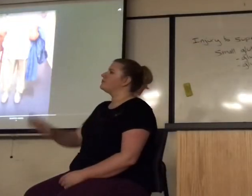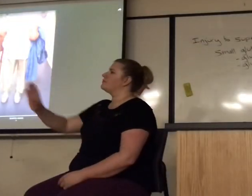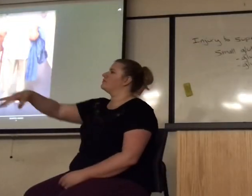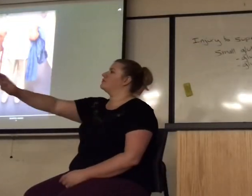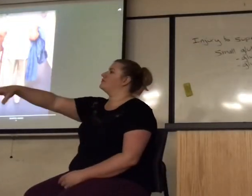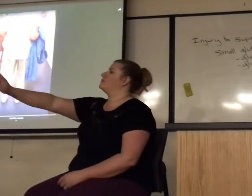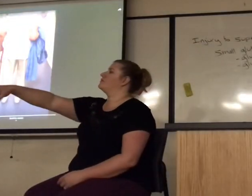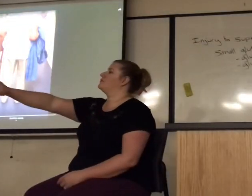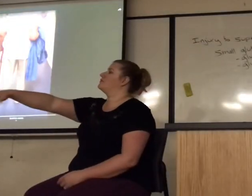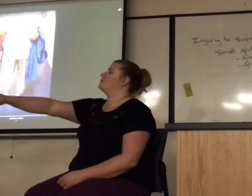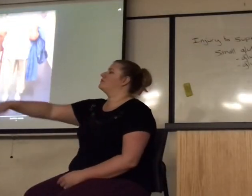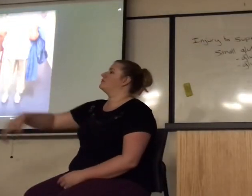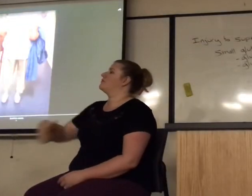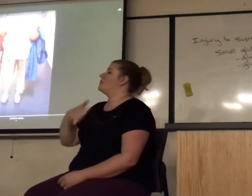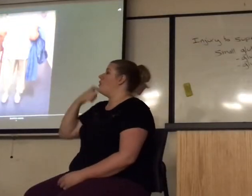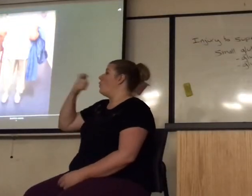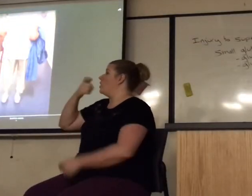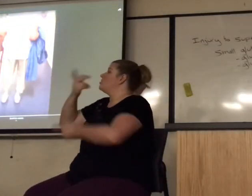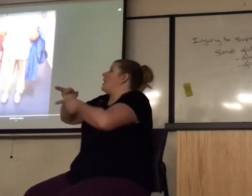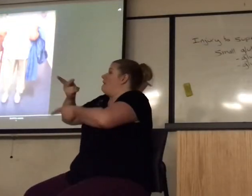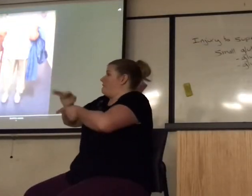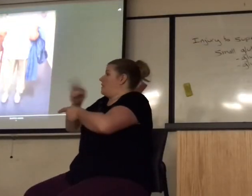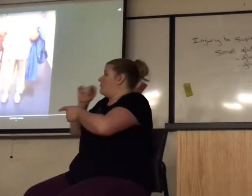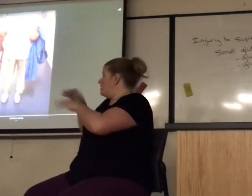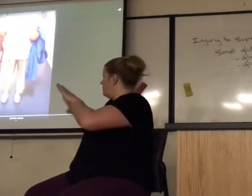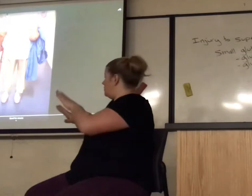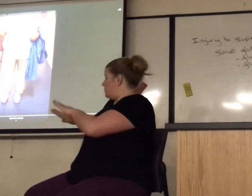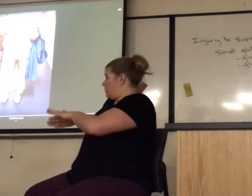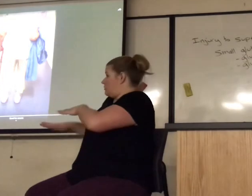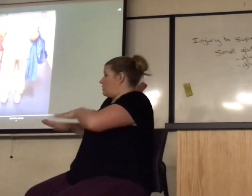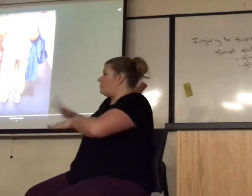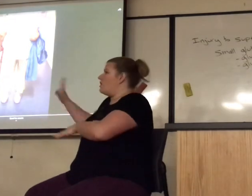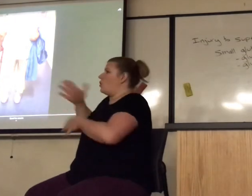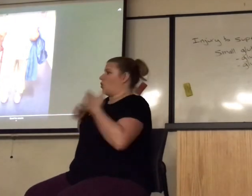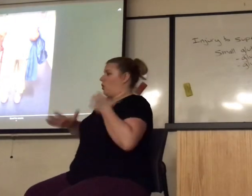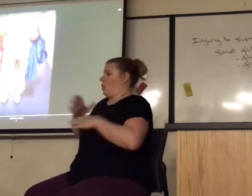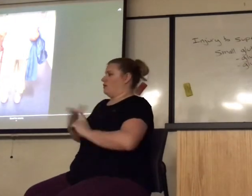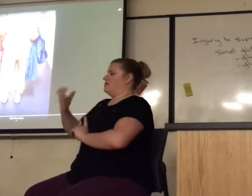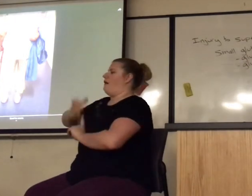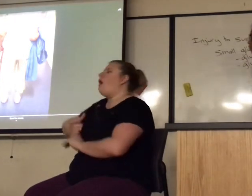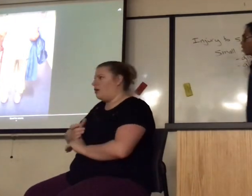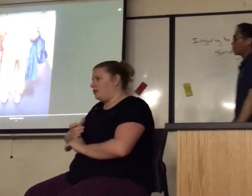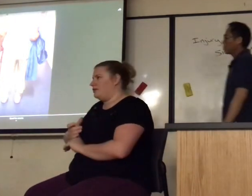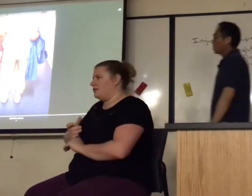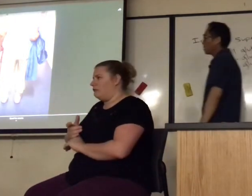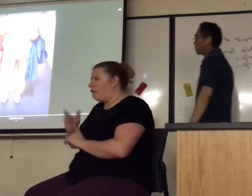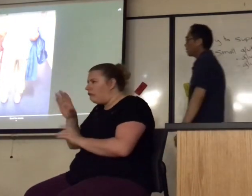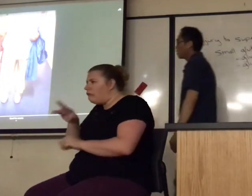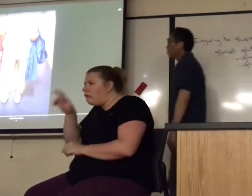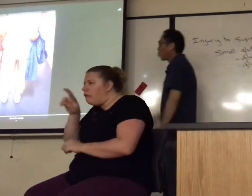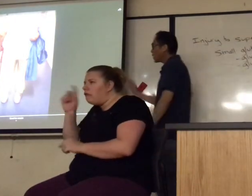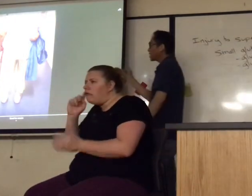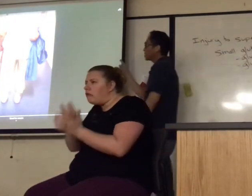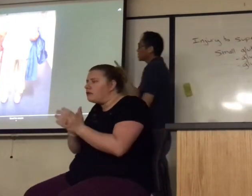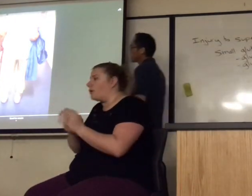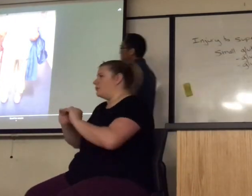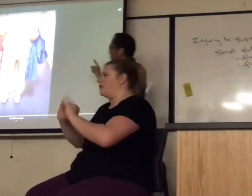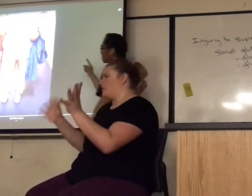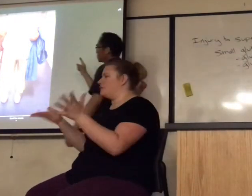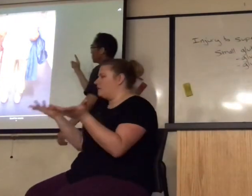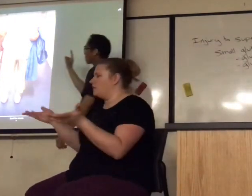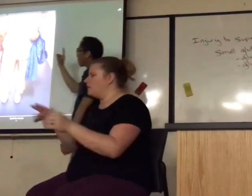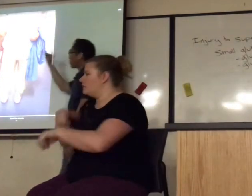Watch carefully because they have their clothes on, of course. And well, you know, the